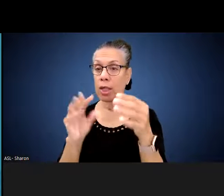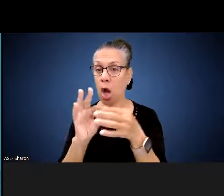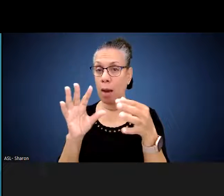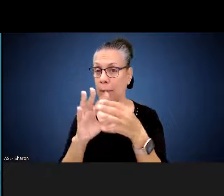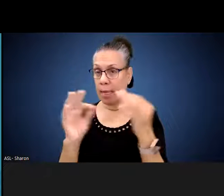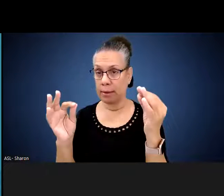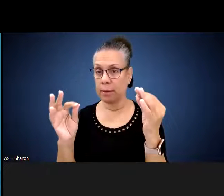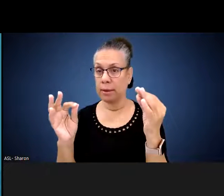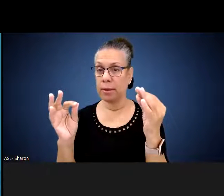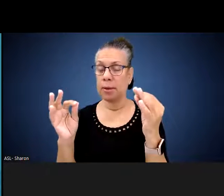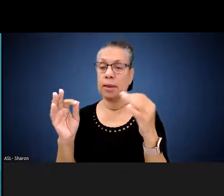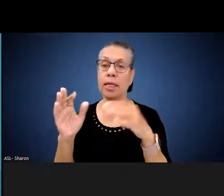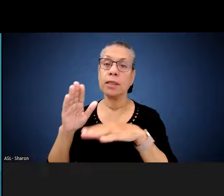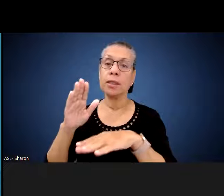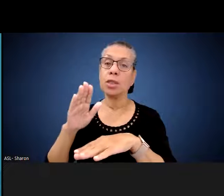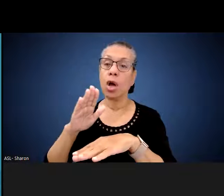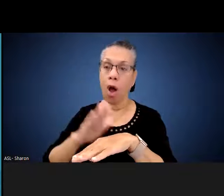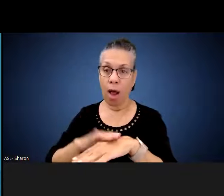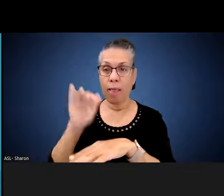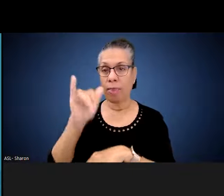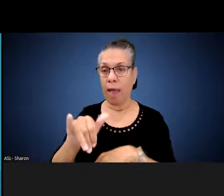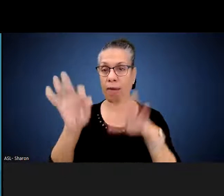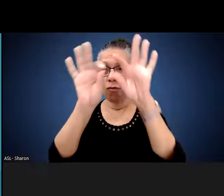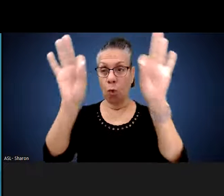on the site.